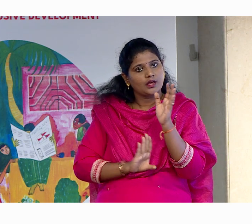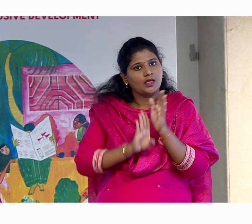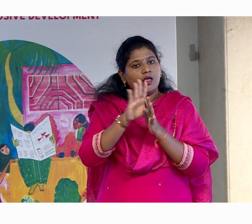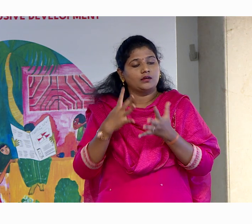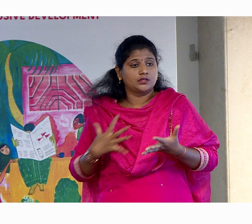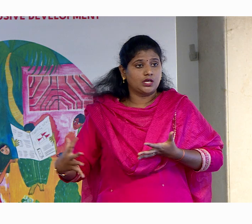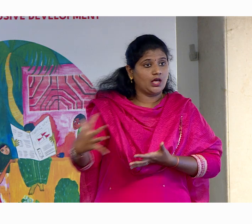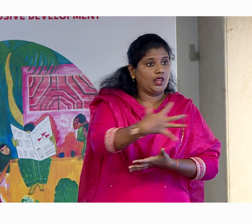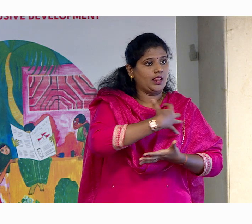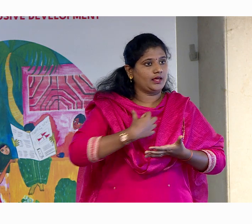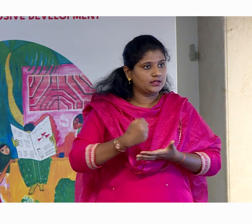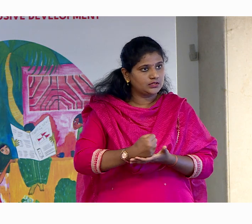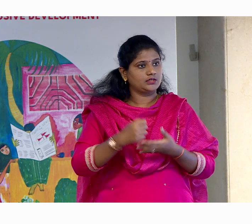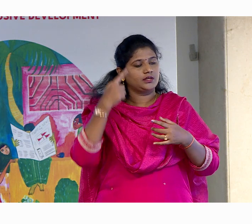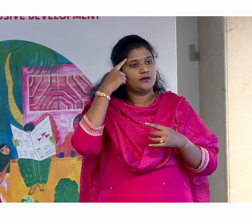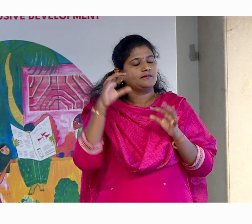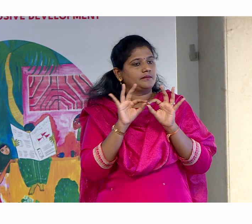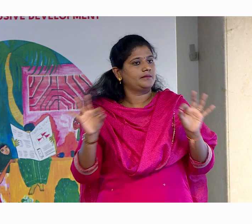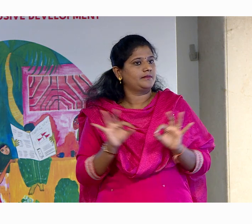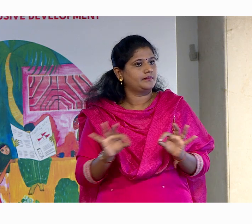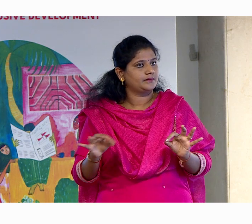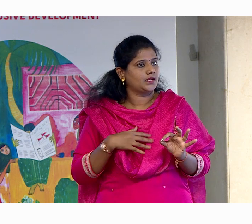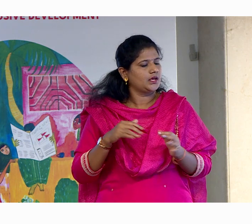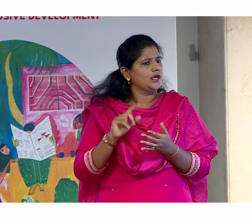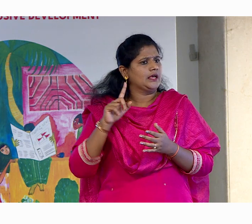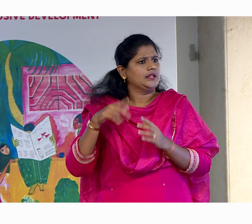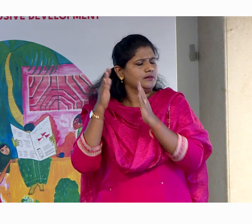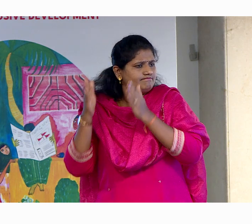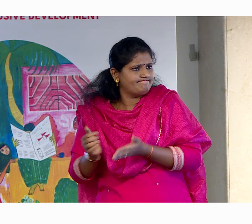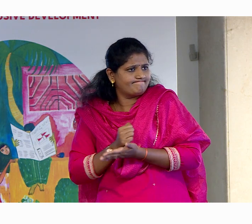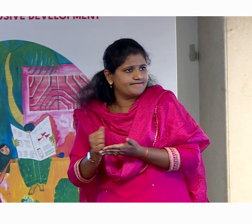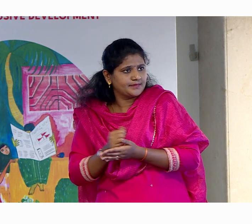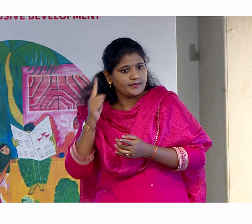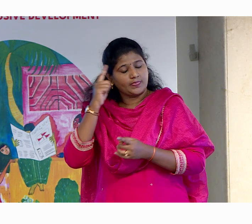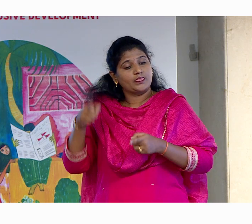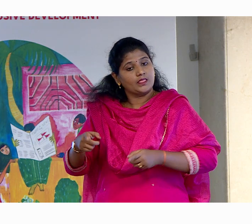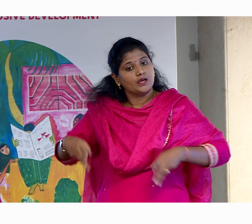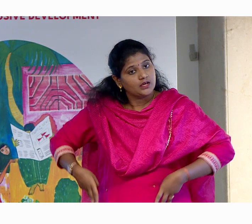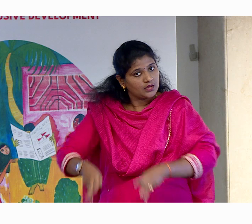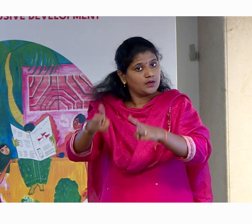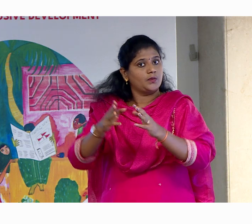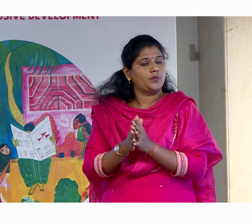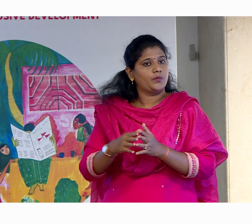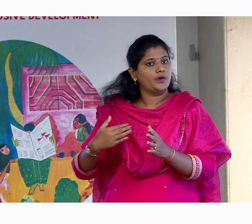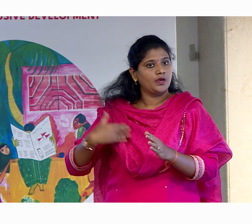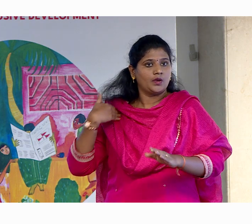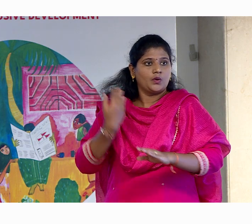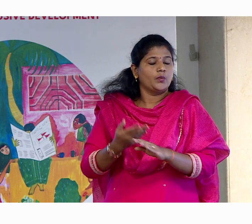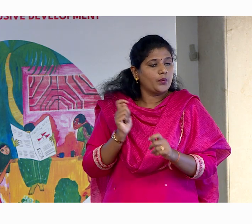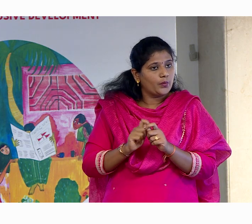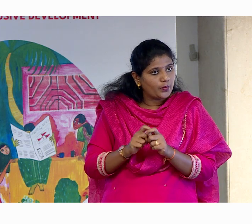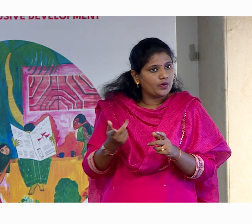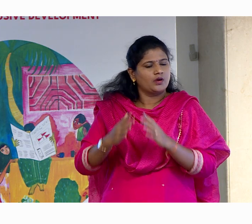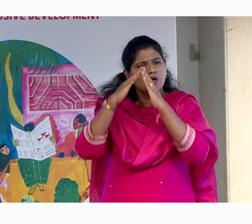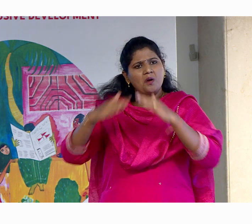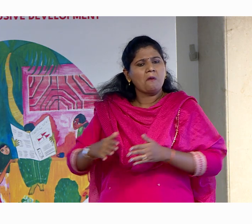collective Mindline. So in a particular practice, this is the way that we deal with a homeless person